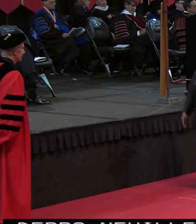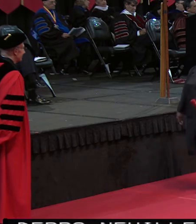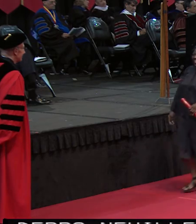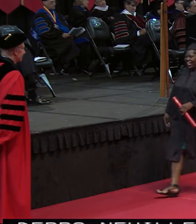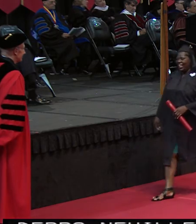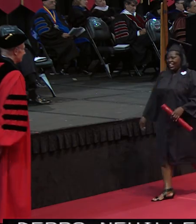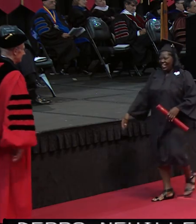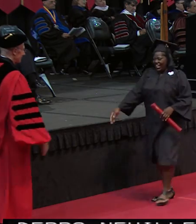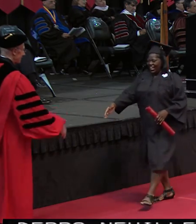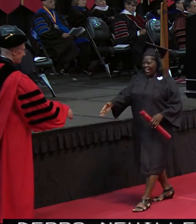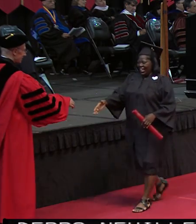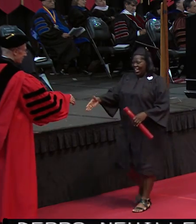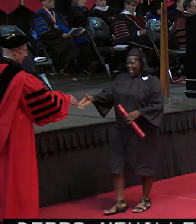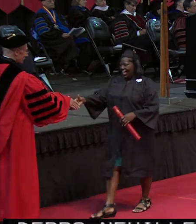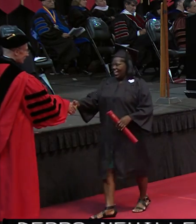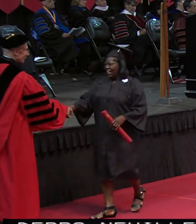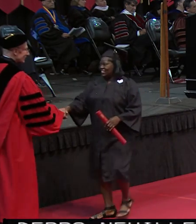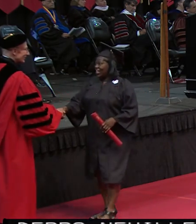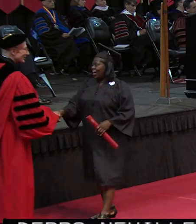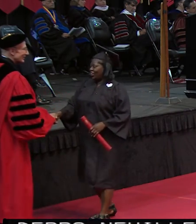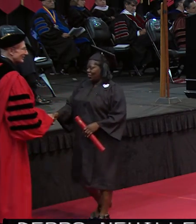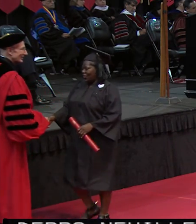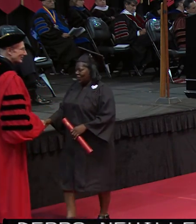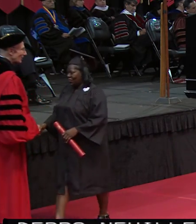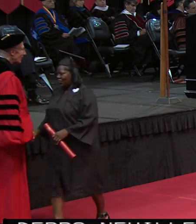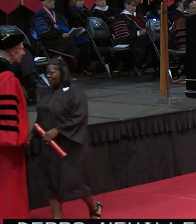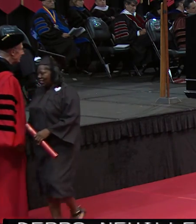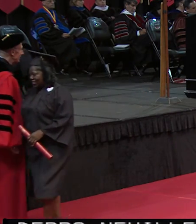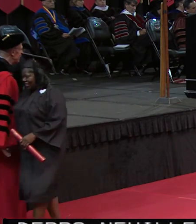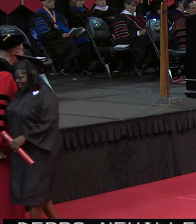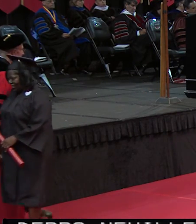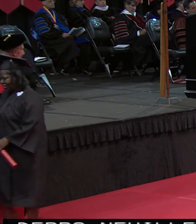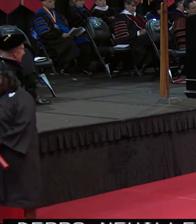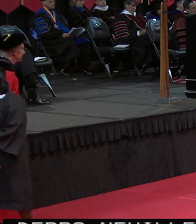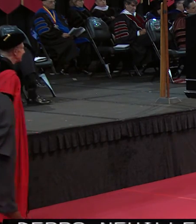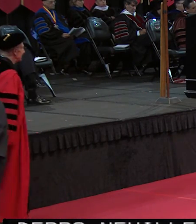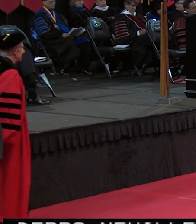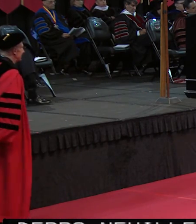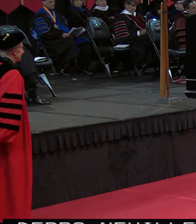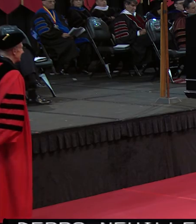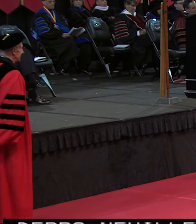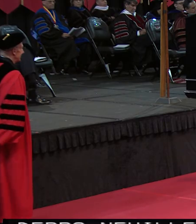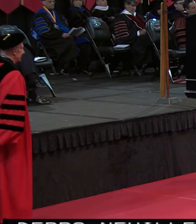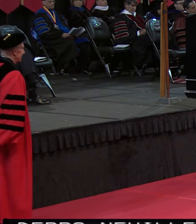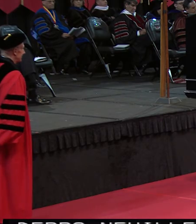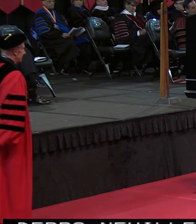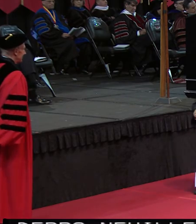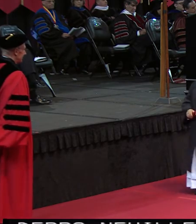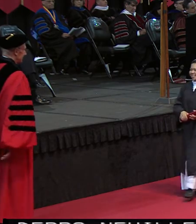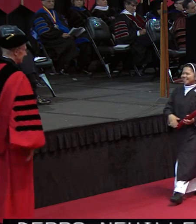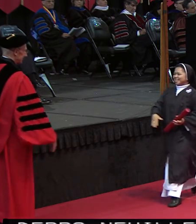For the Bachelor of Applied Arts and Sciences, Mahalia Alexandria Payne.